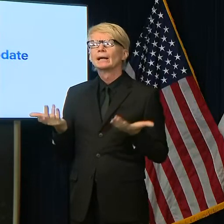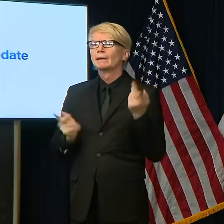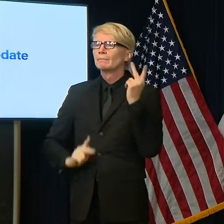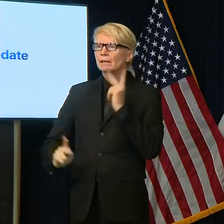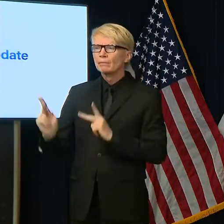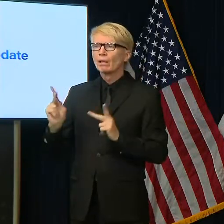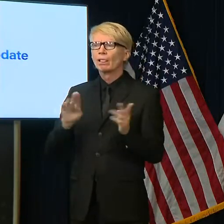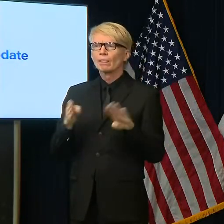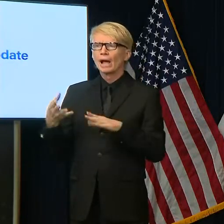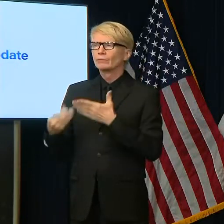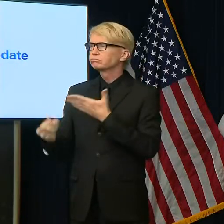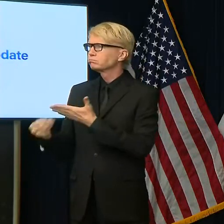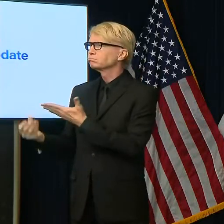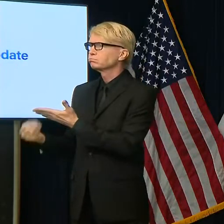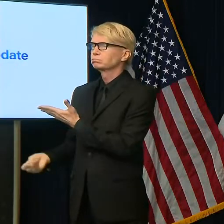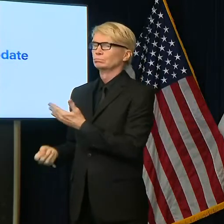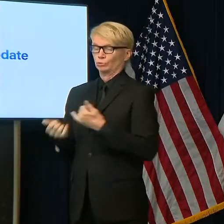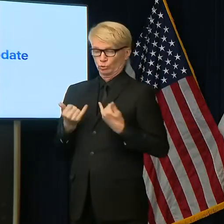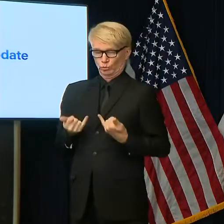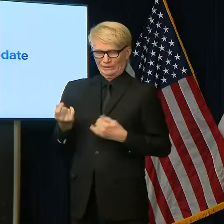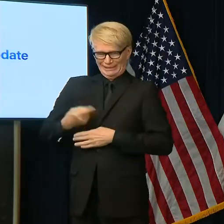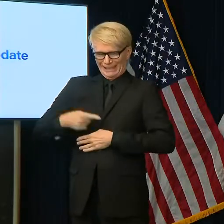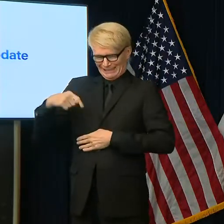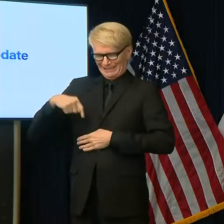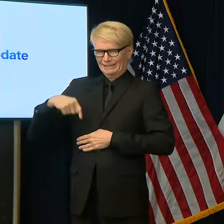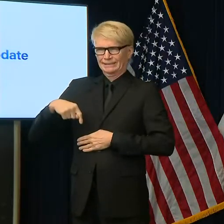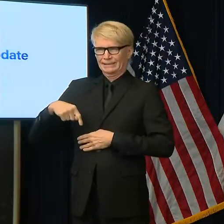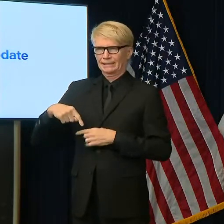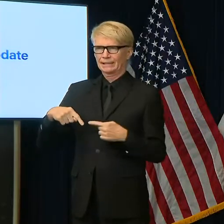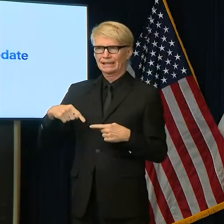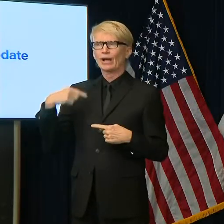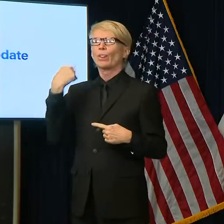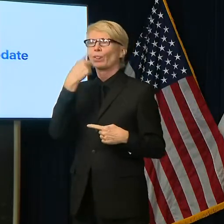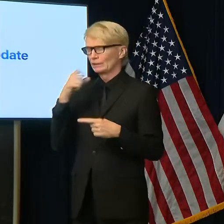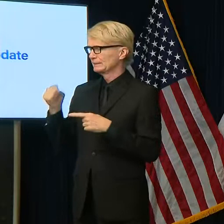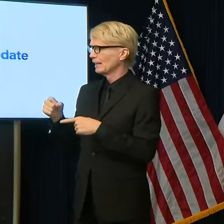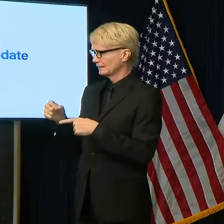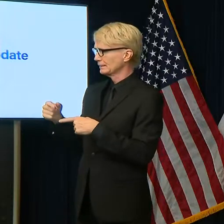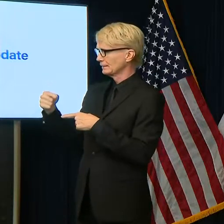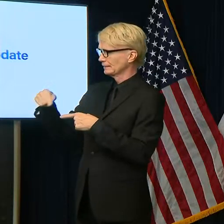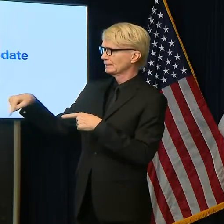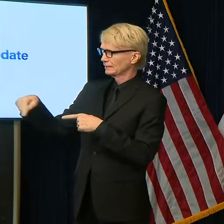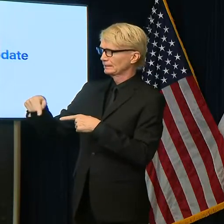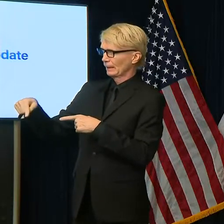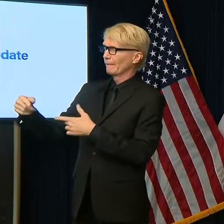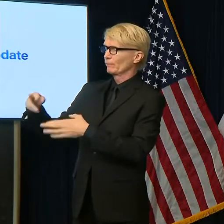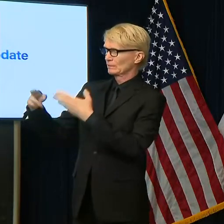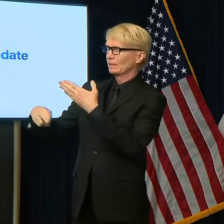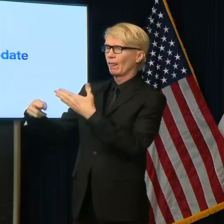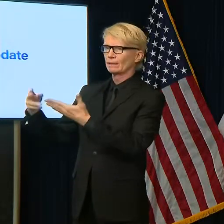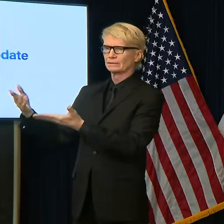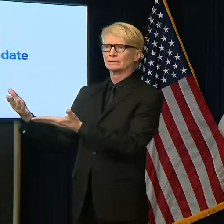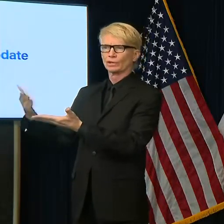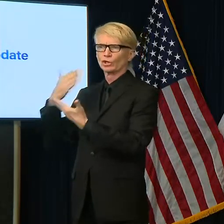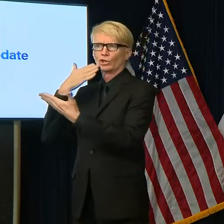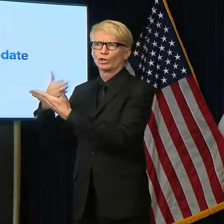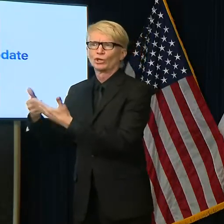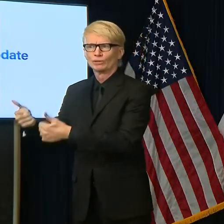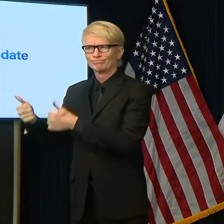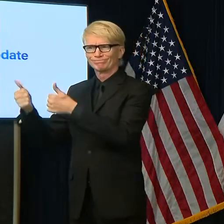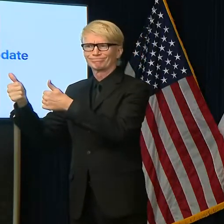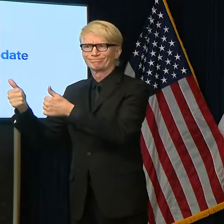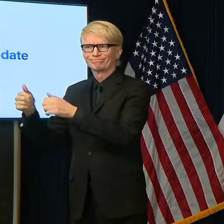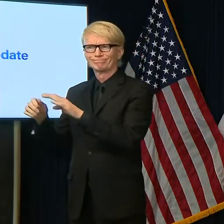are dying today, and it seems like things are getting better on the front end. And so why is that? And as I've